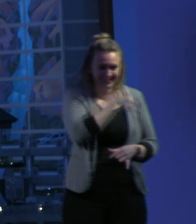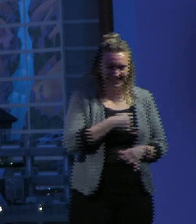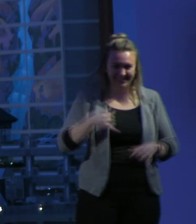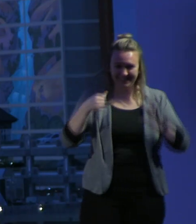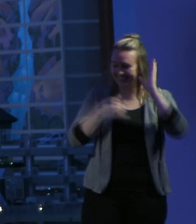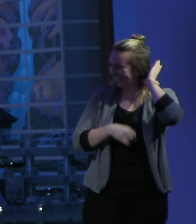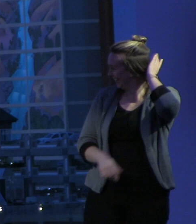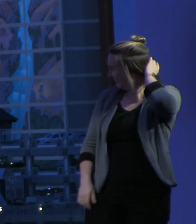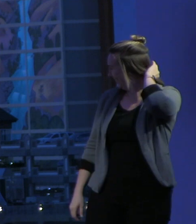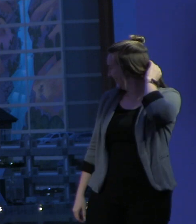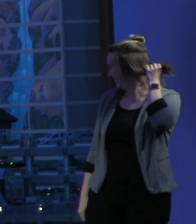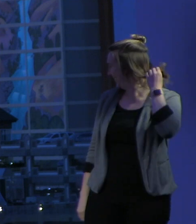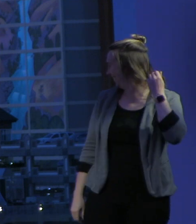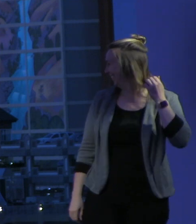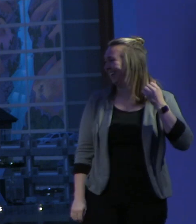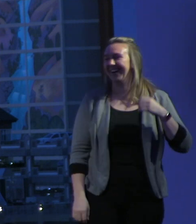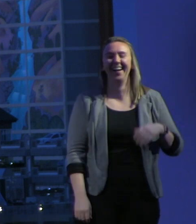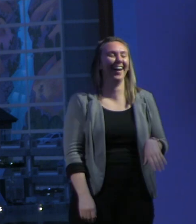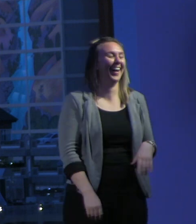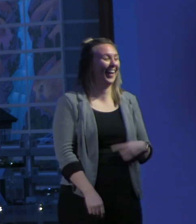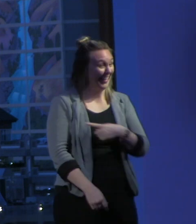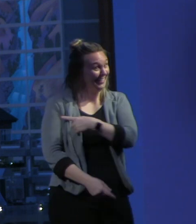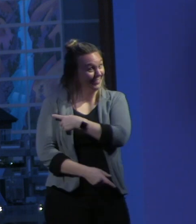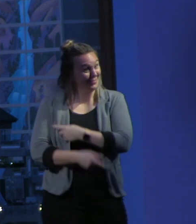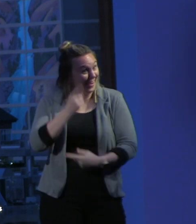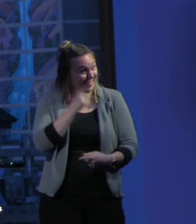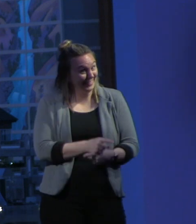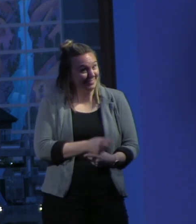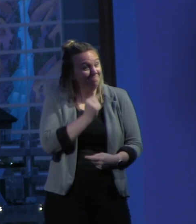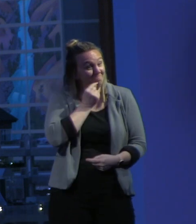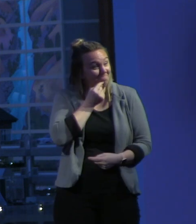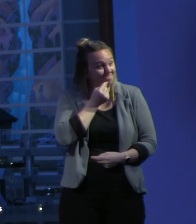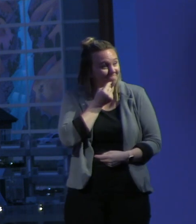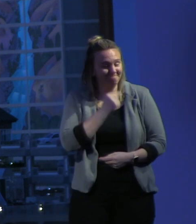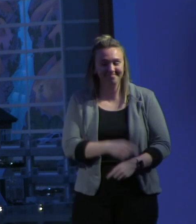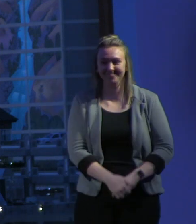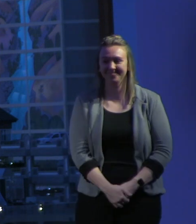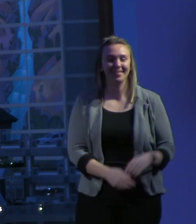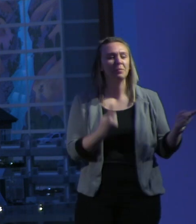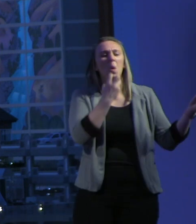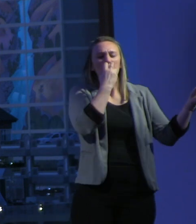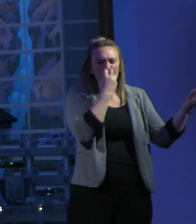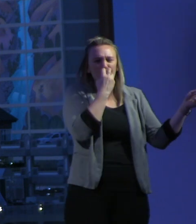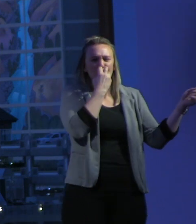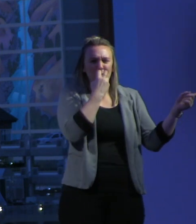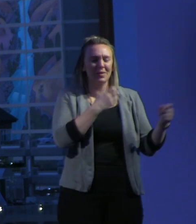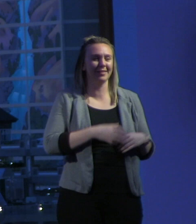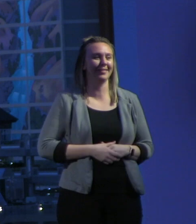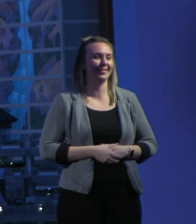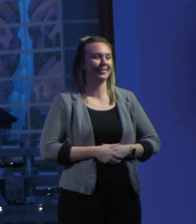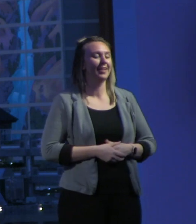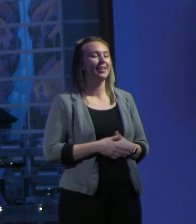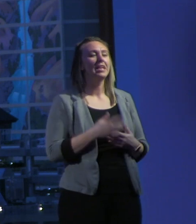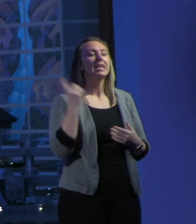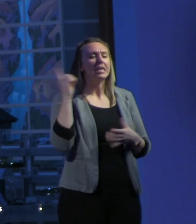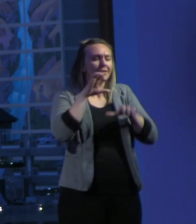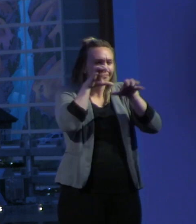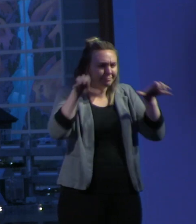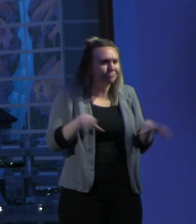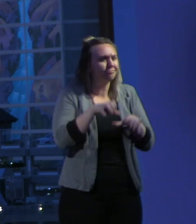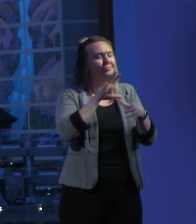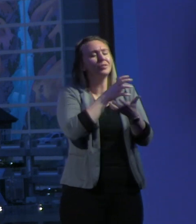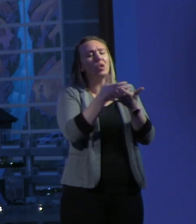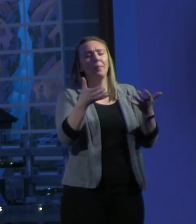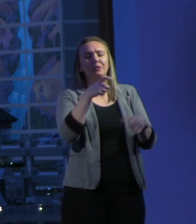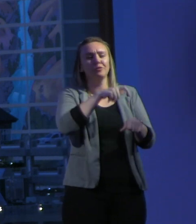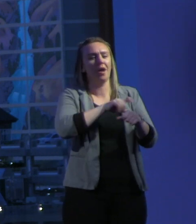Right? He is. And he devotes so much time to this. And